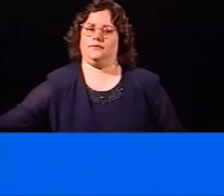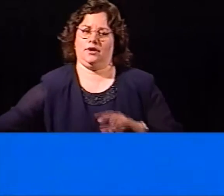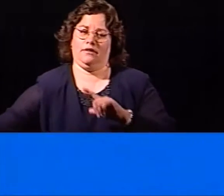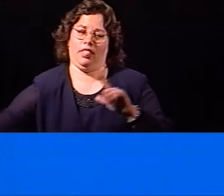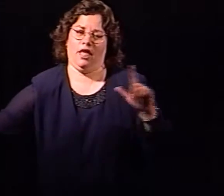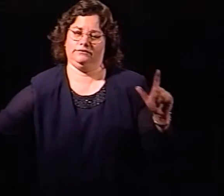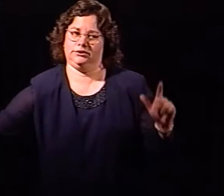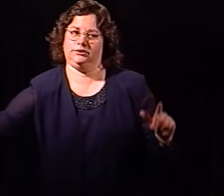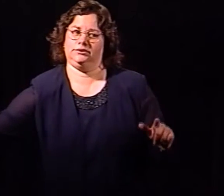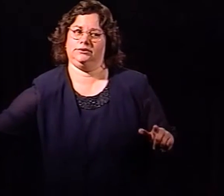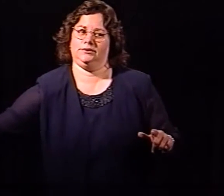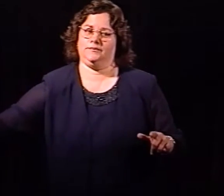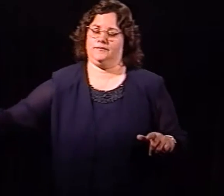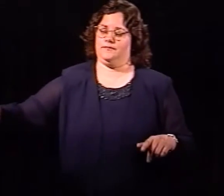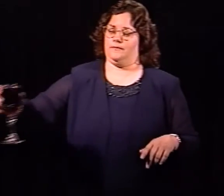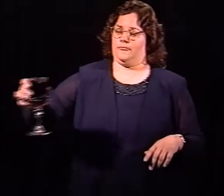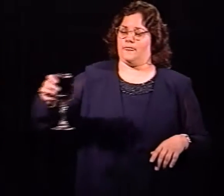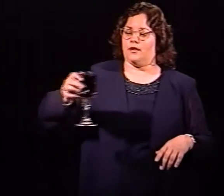Recline to your left.